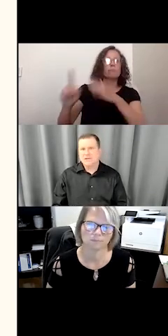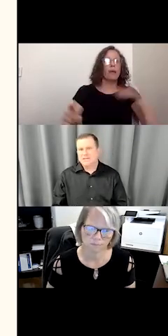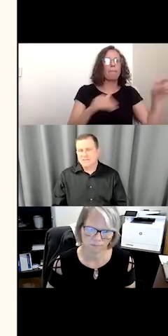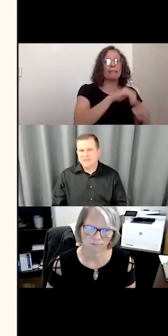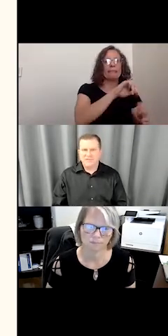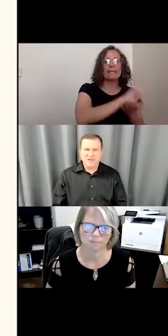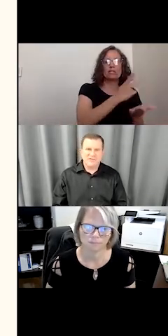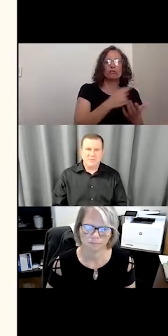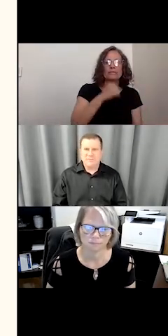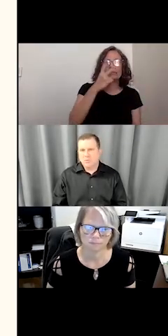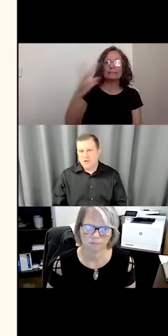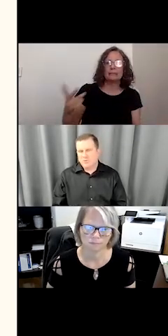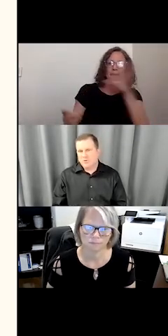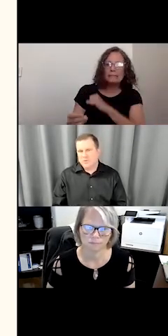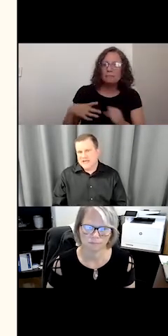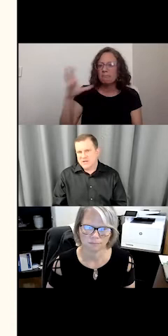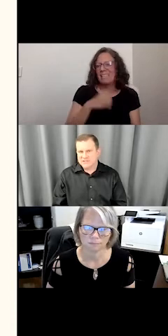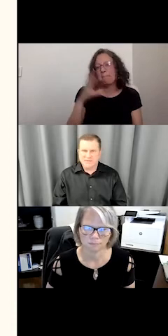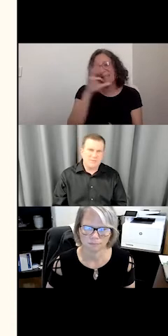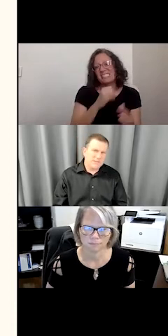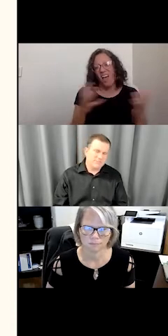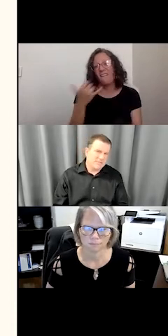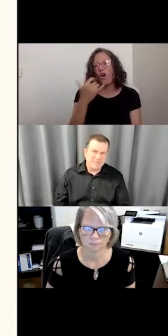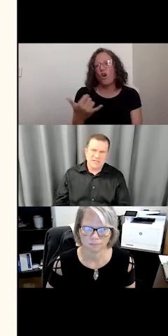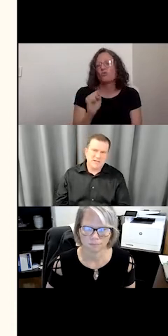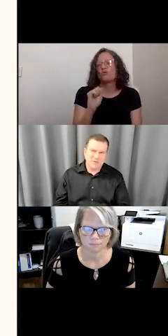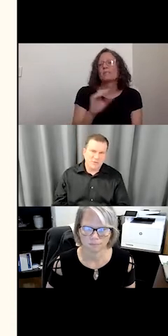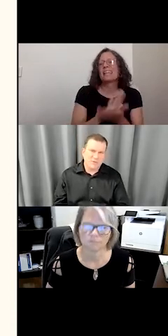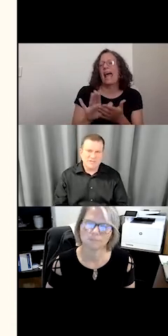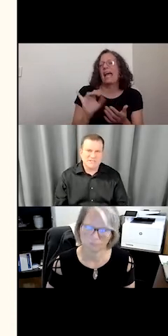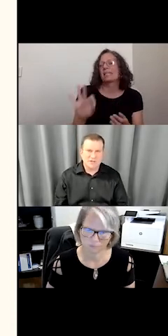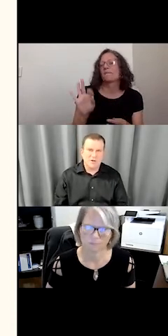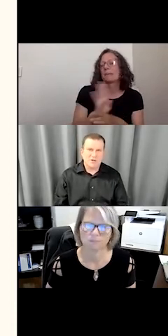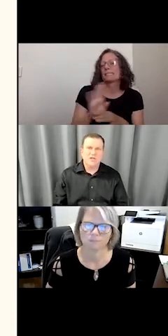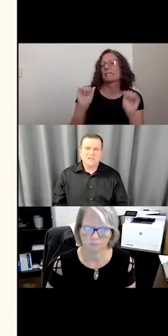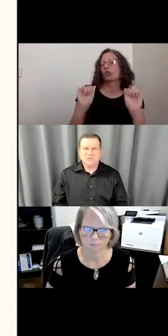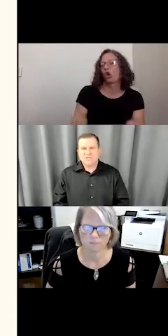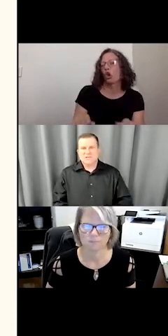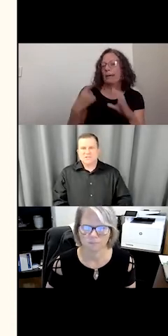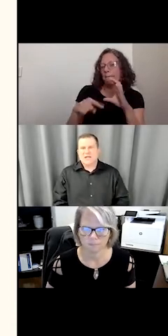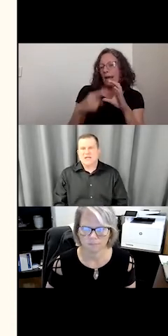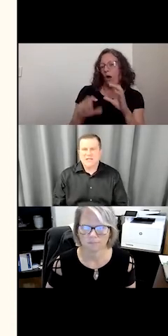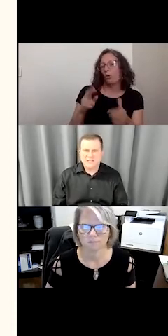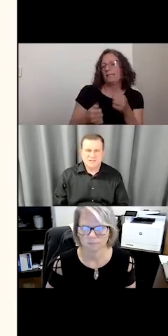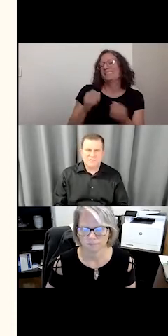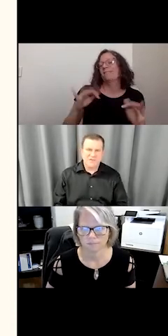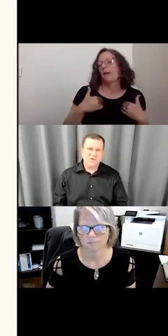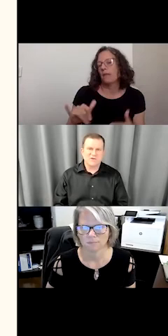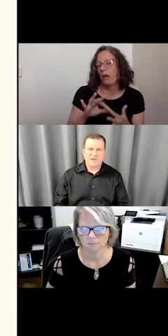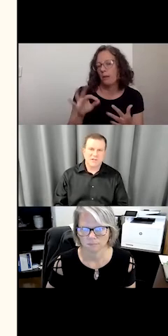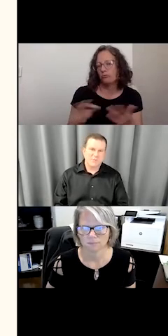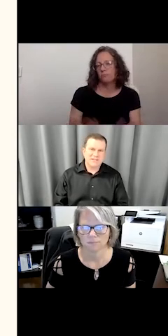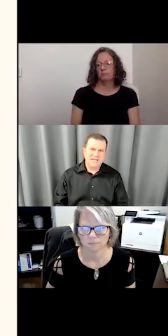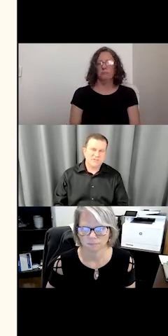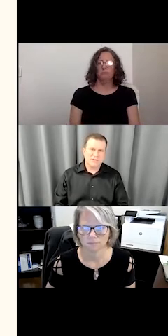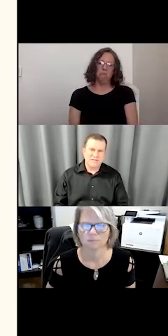or their video phone may be in one room in the house and they may be in another room and miss the call. So it's also kind of nice if you can